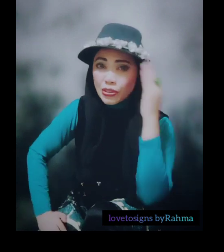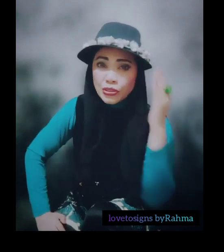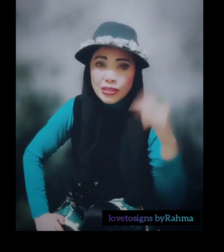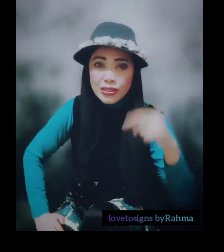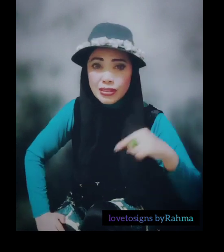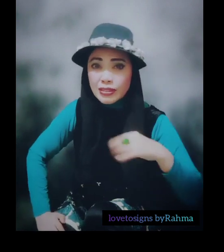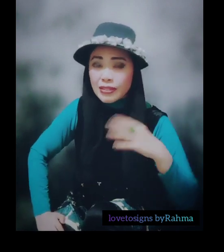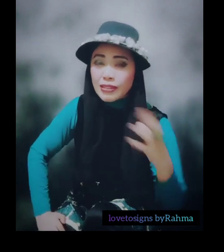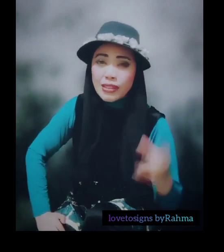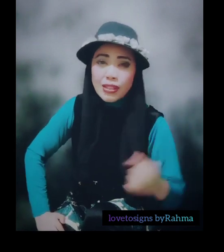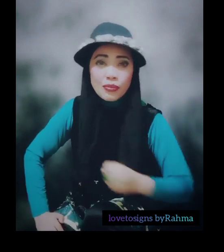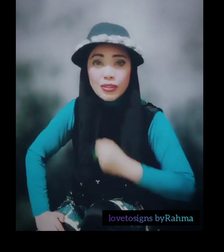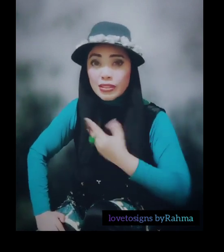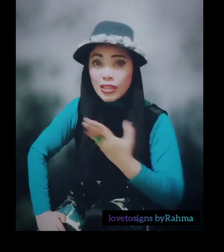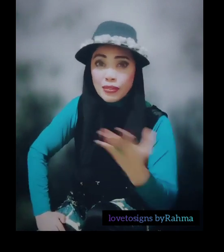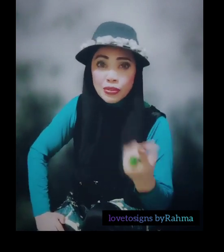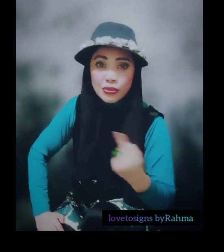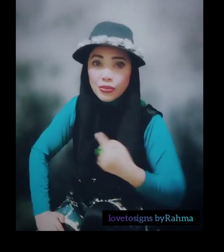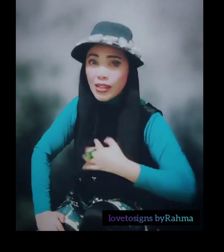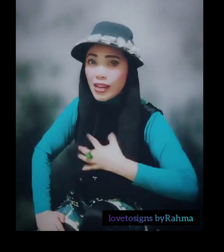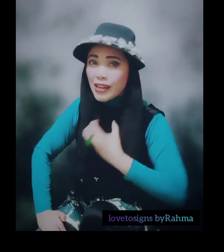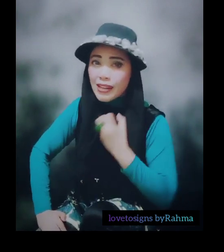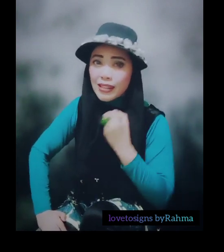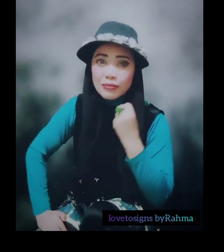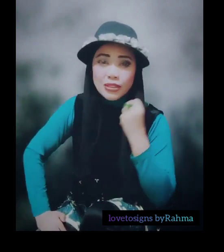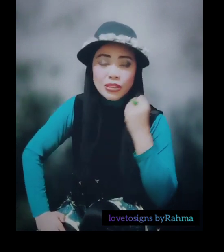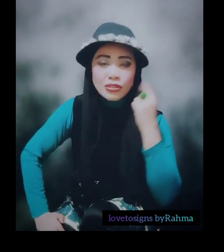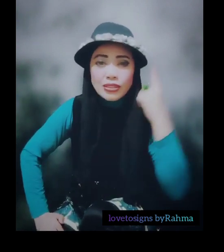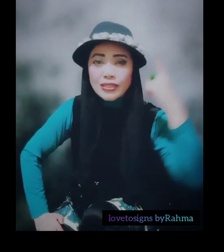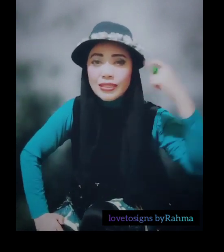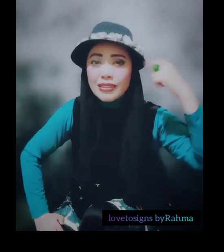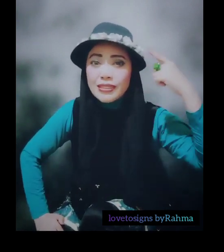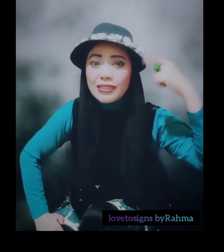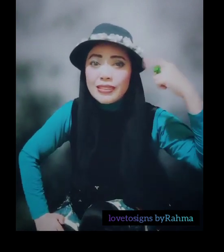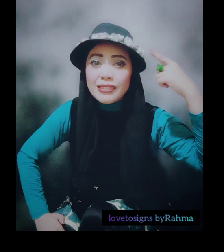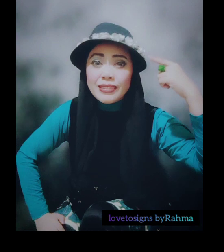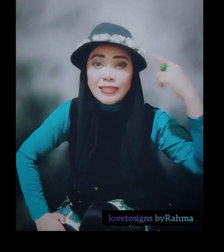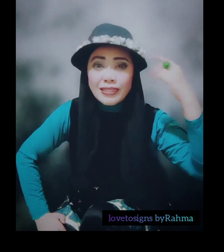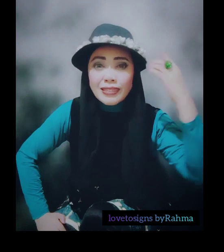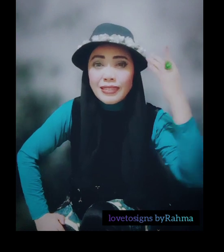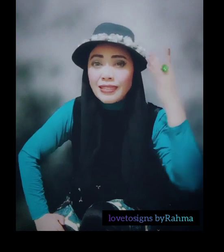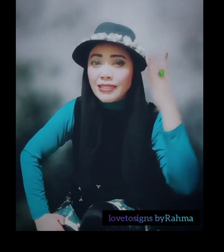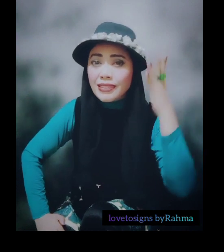never knew it was of you I've been